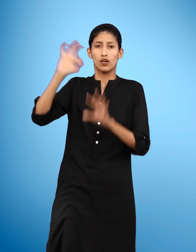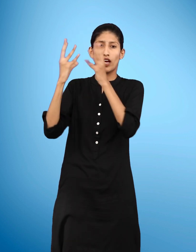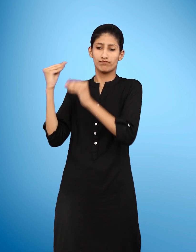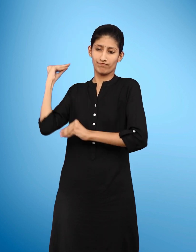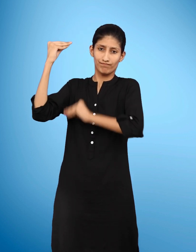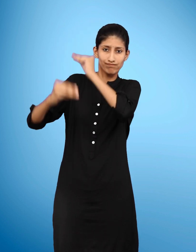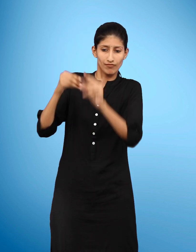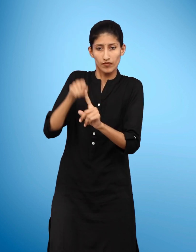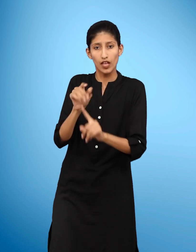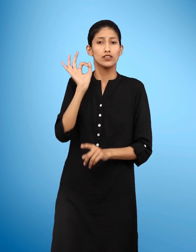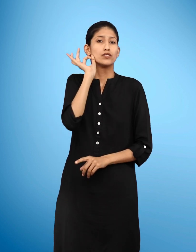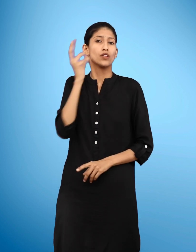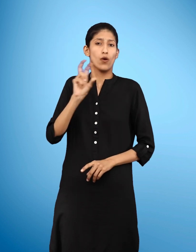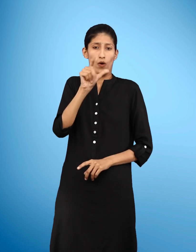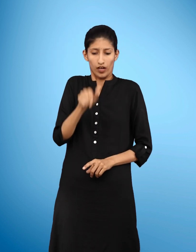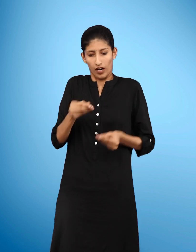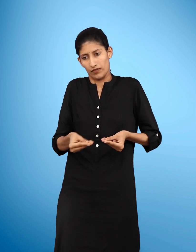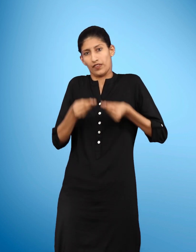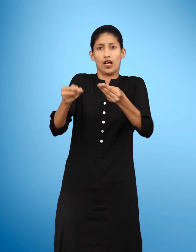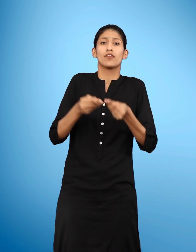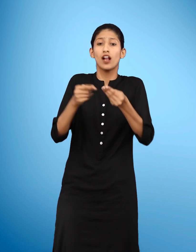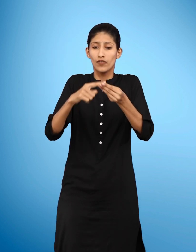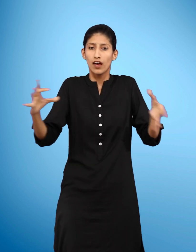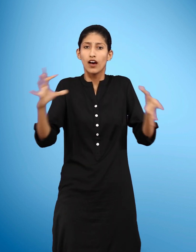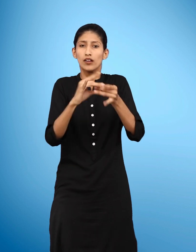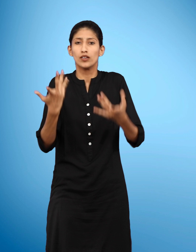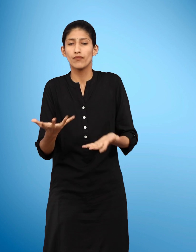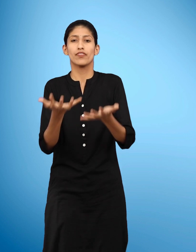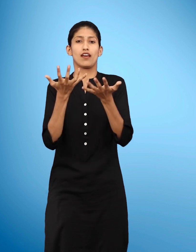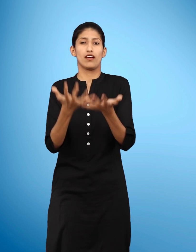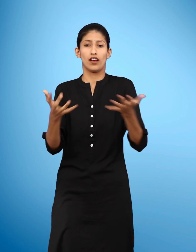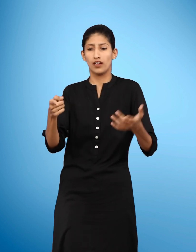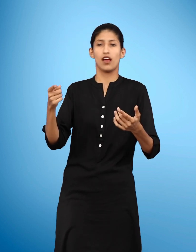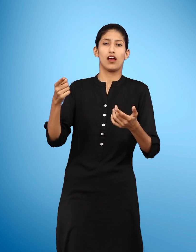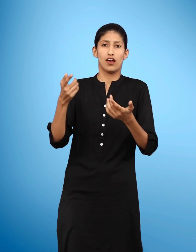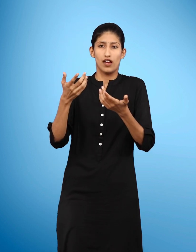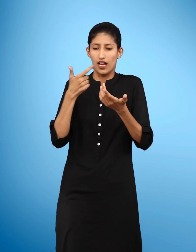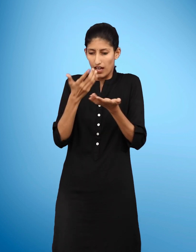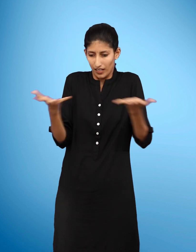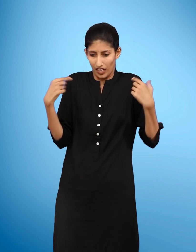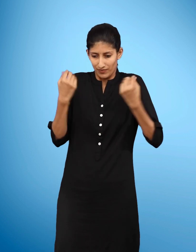the earliest rulers of the subcontinent to issue gold coins.